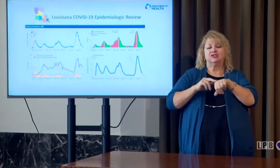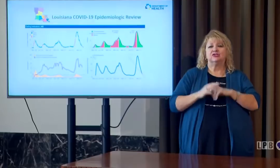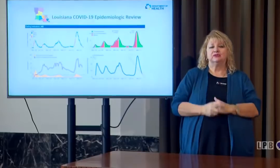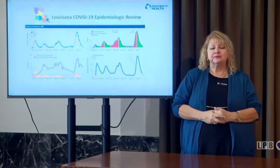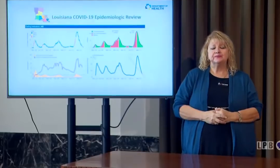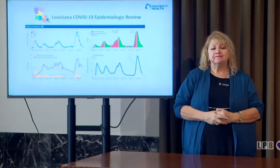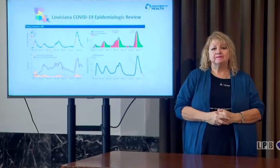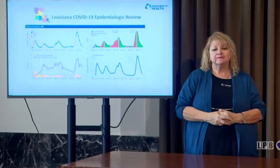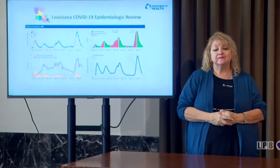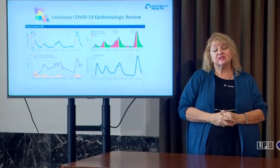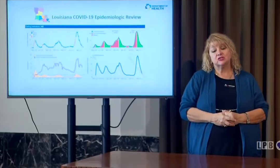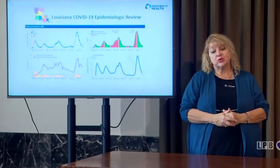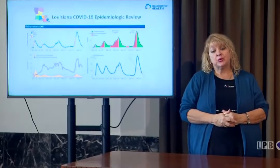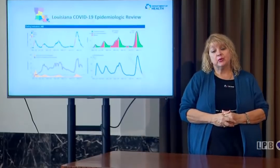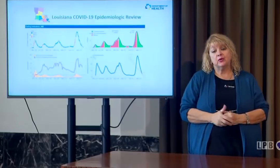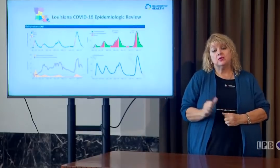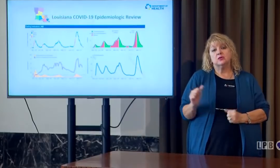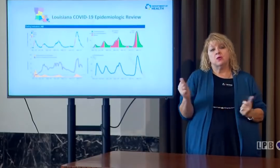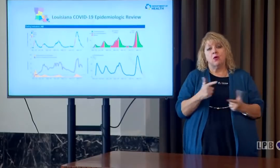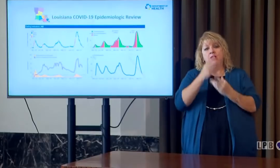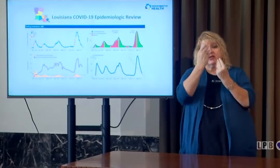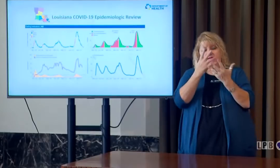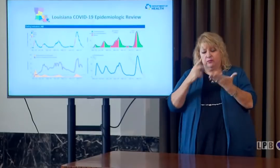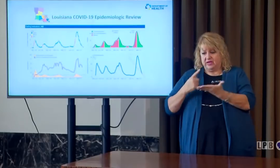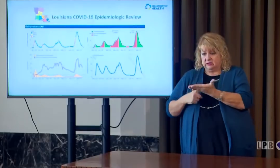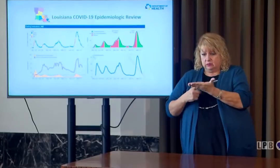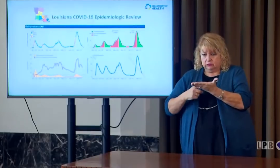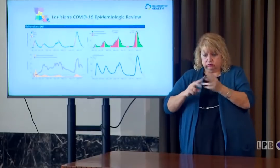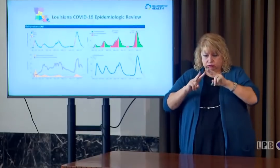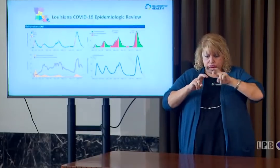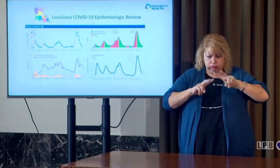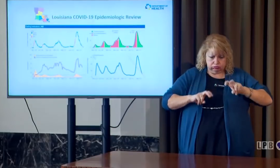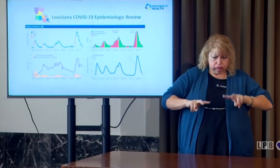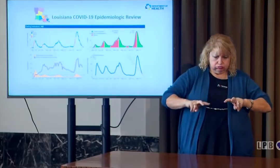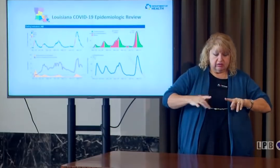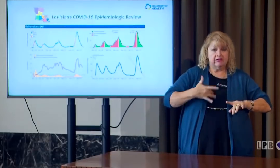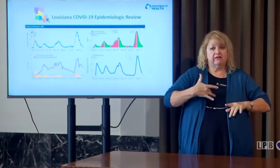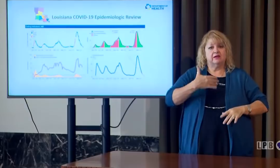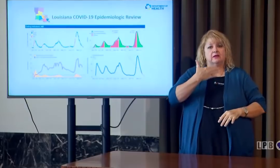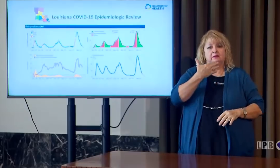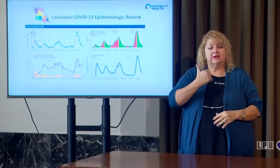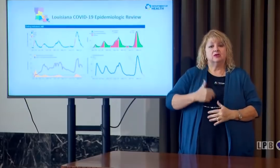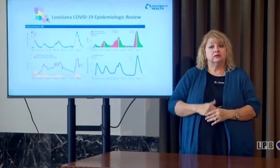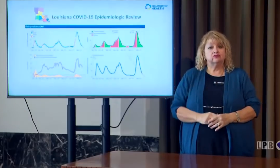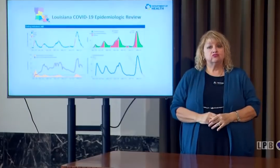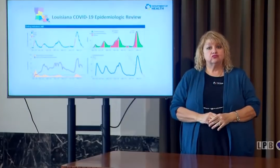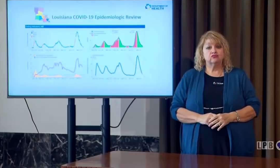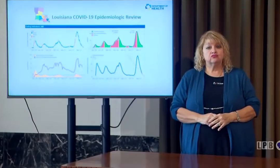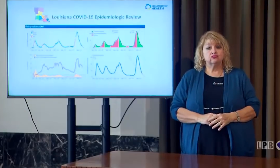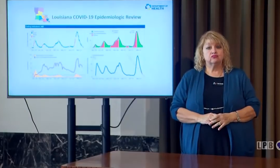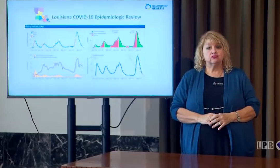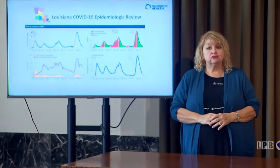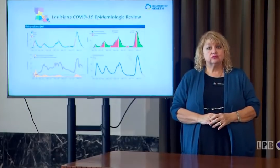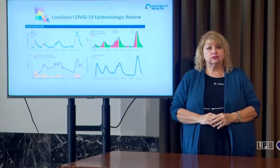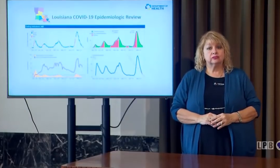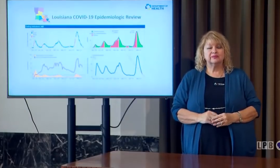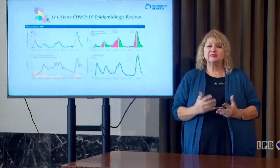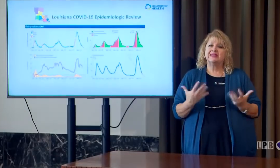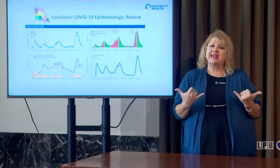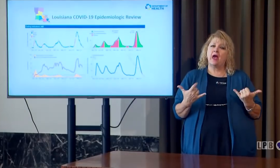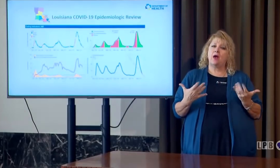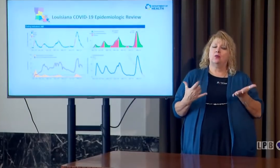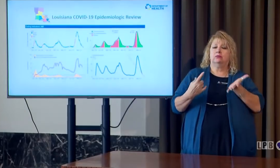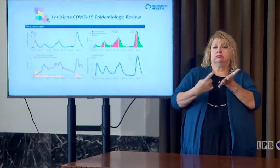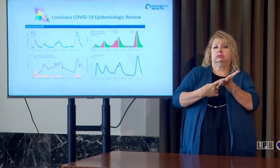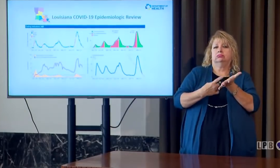now. All of that is very reassuring. I want to talk